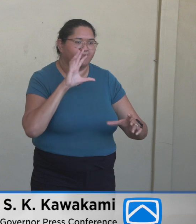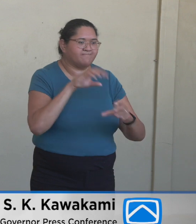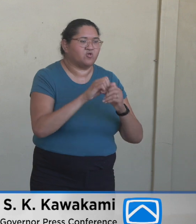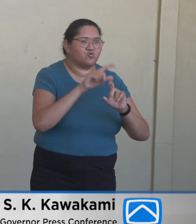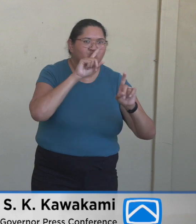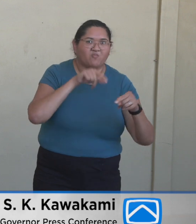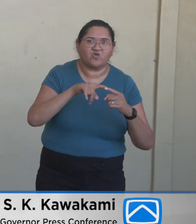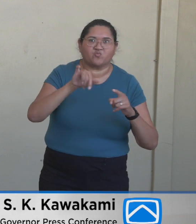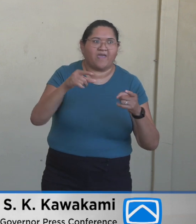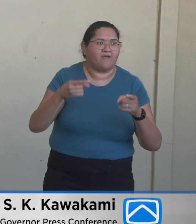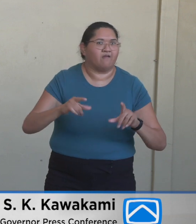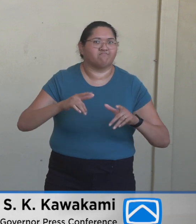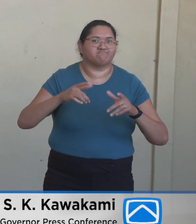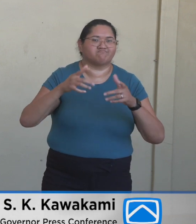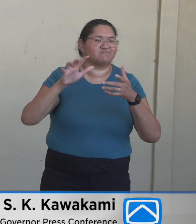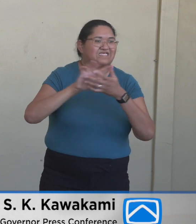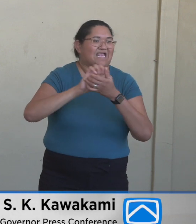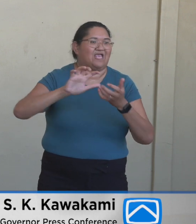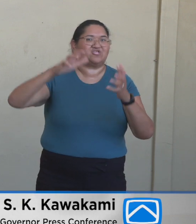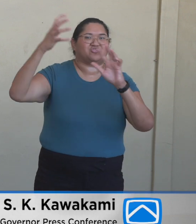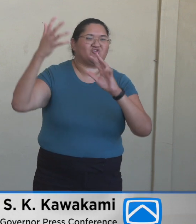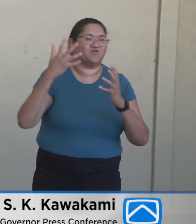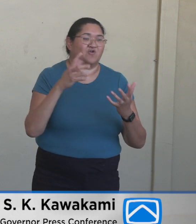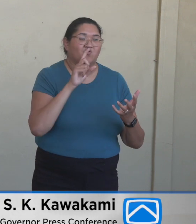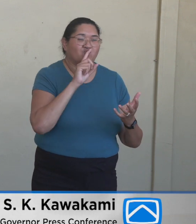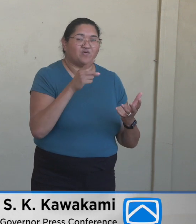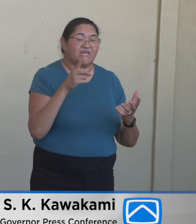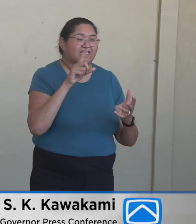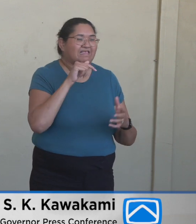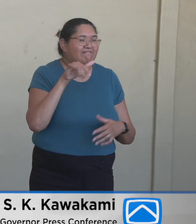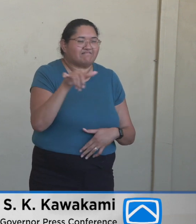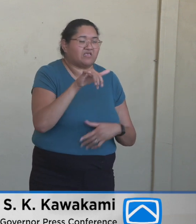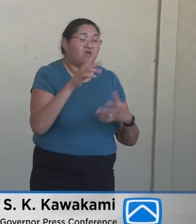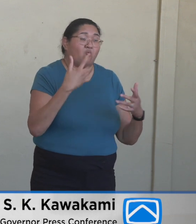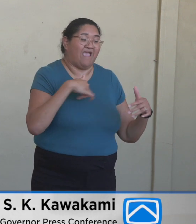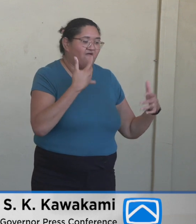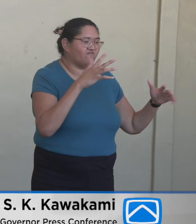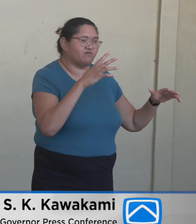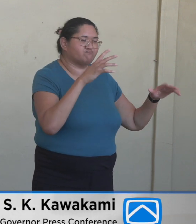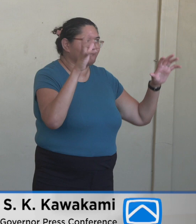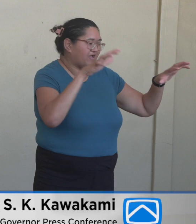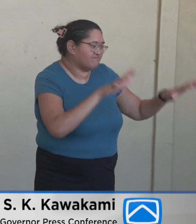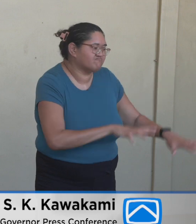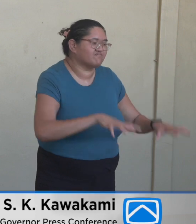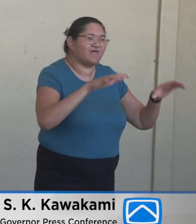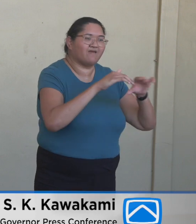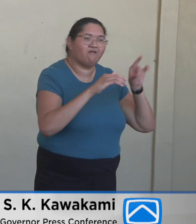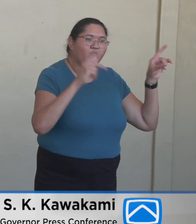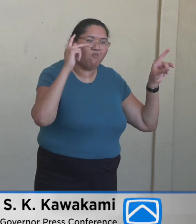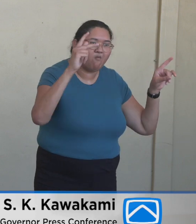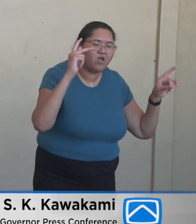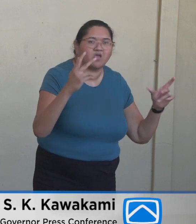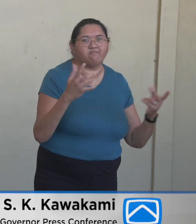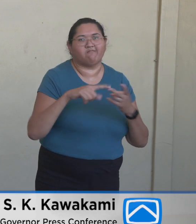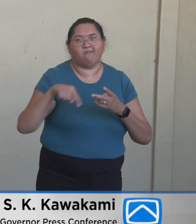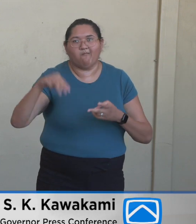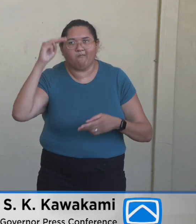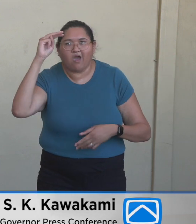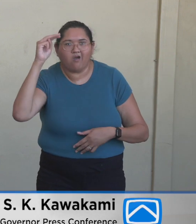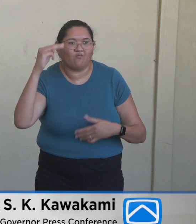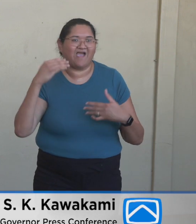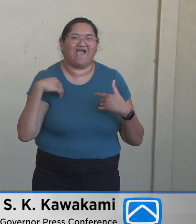responding to a disaster. And no two disasters are really the same. We've had flooding issues on Kauai. Of course, Maui